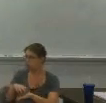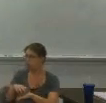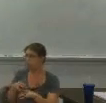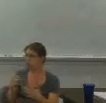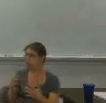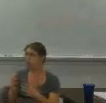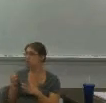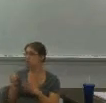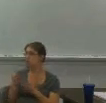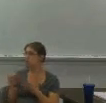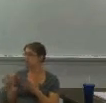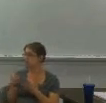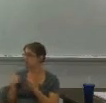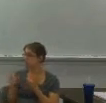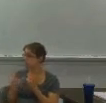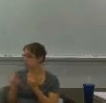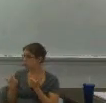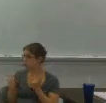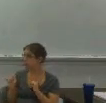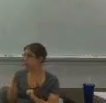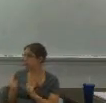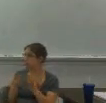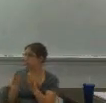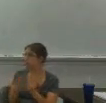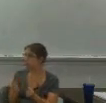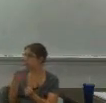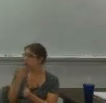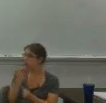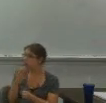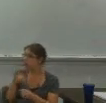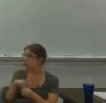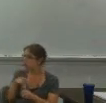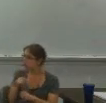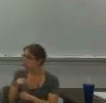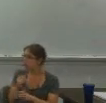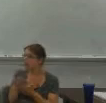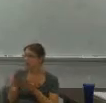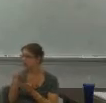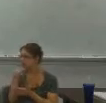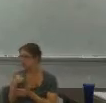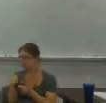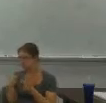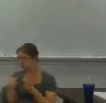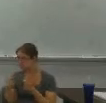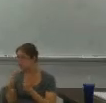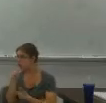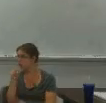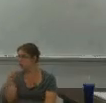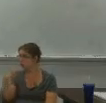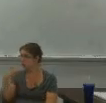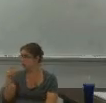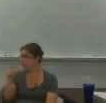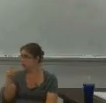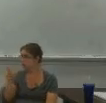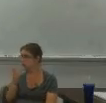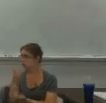And so things that have charge can dissolve well in them. Things that don't have charge, that are nonpolar.